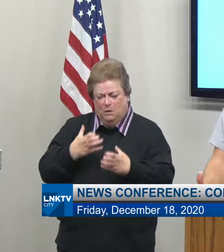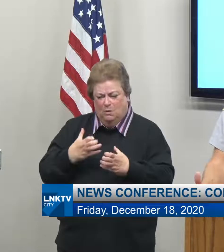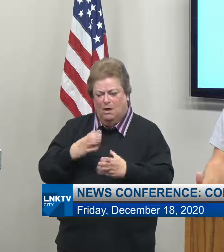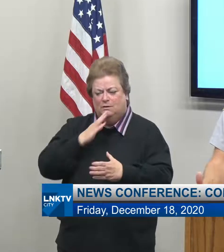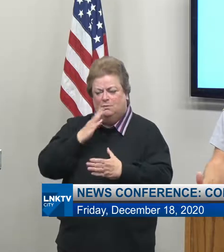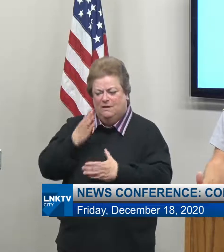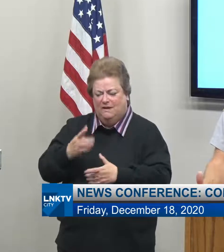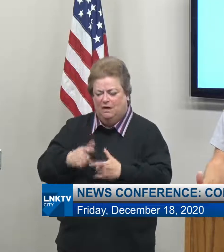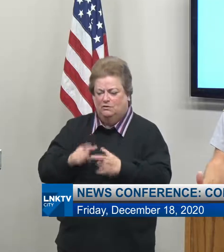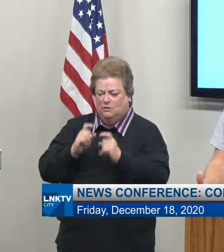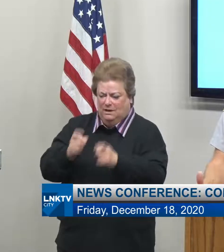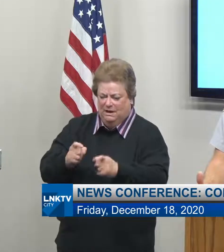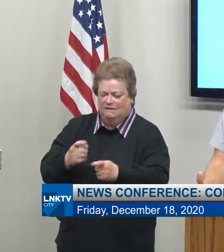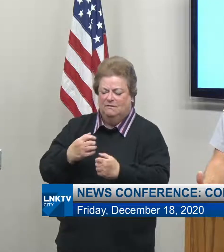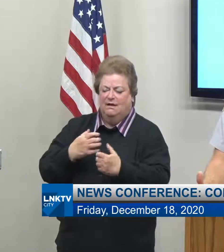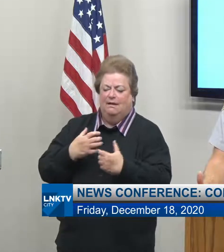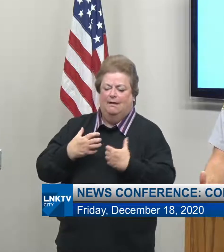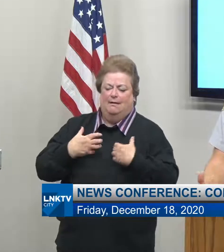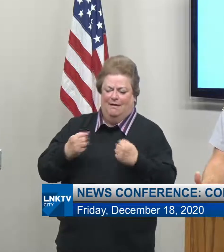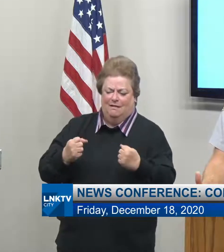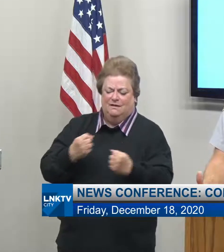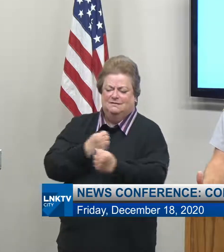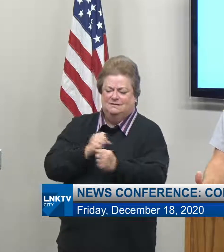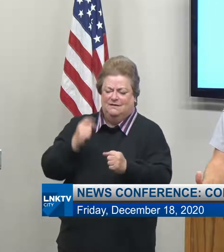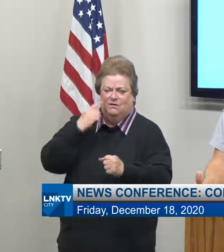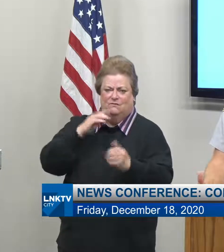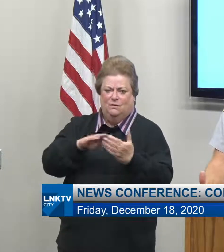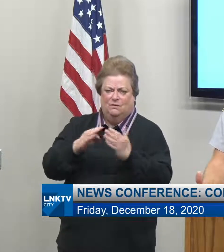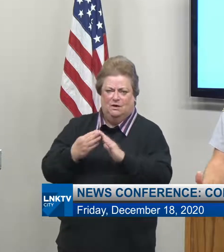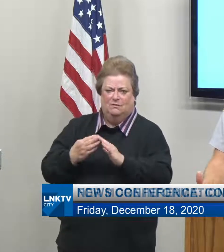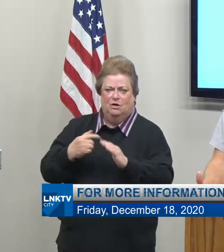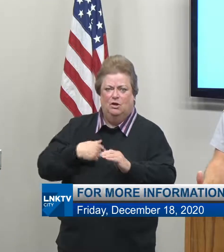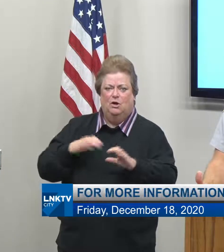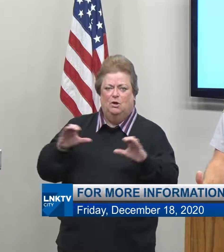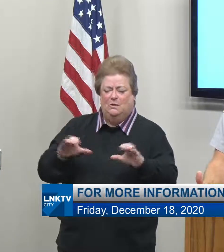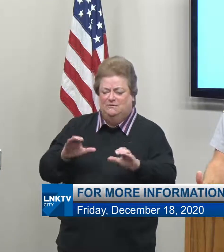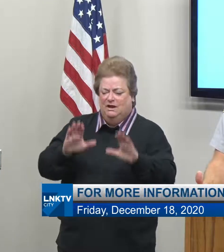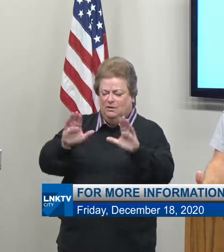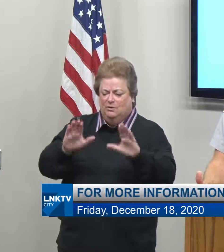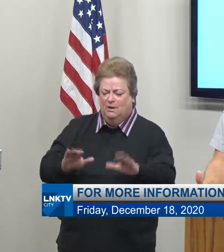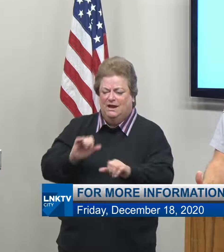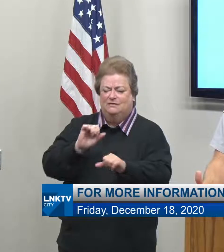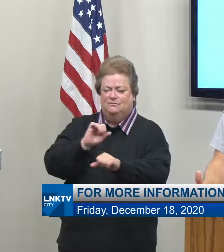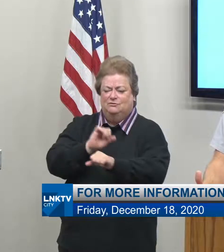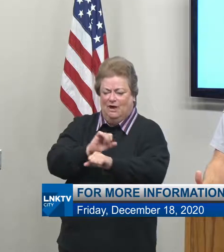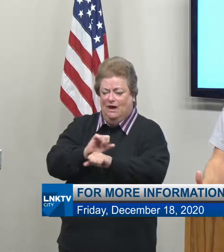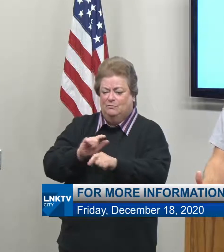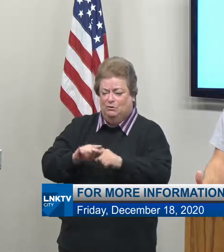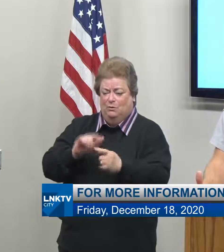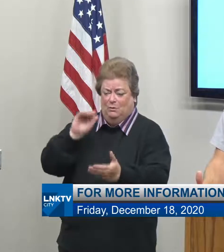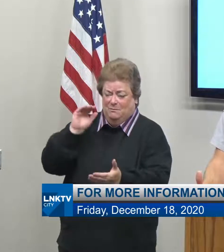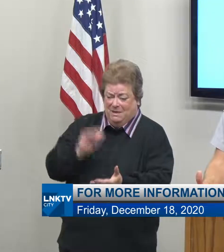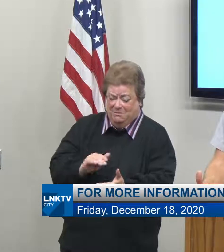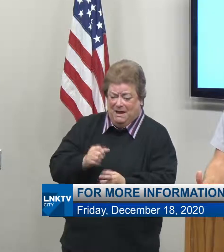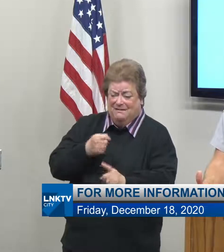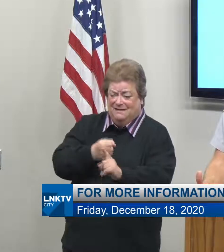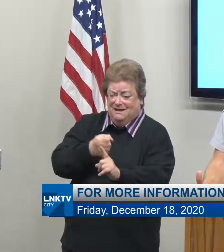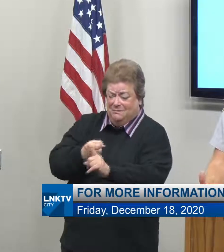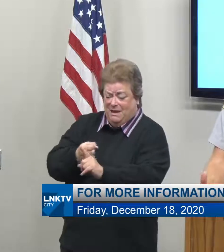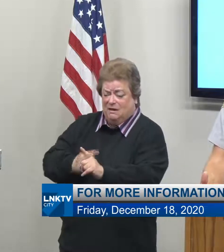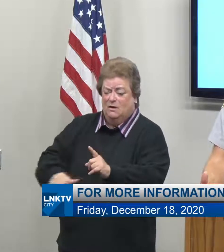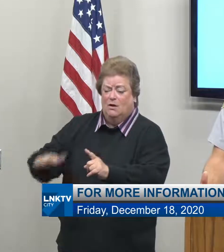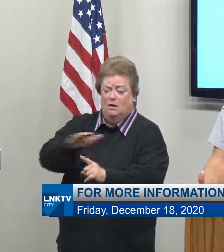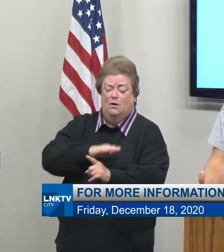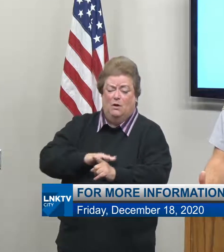provide health and safety for the community. I think we've done a great job of minimizing the impact of COVID-19 throughout our